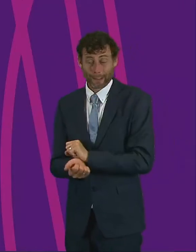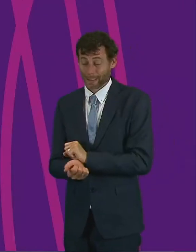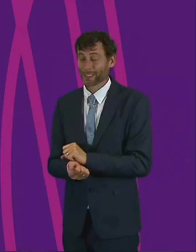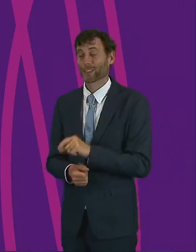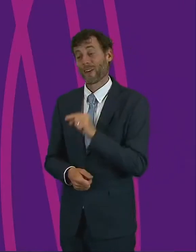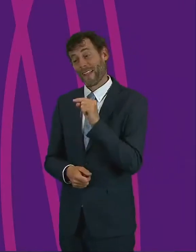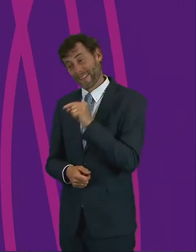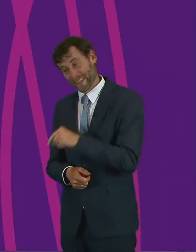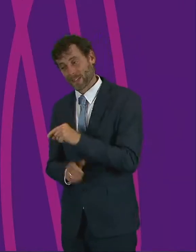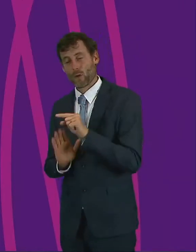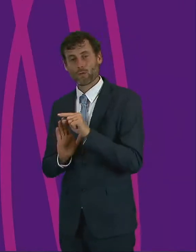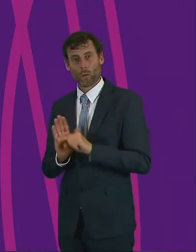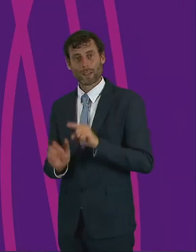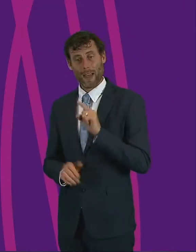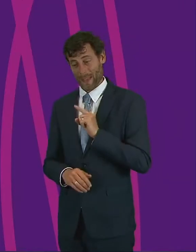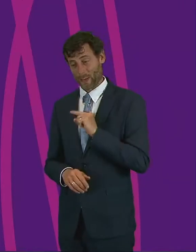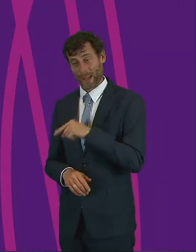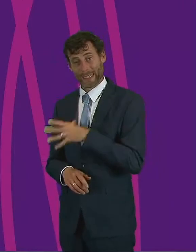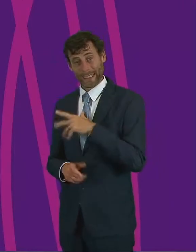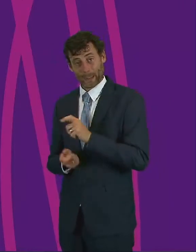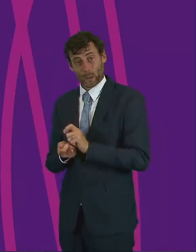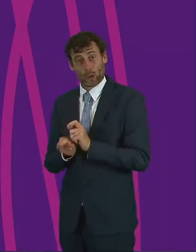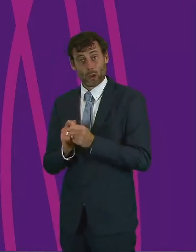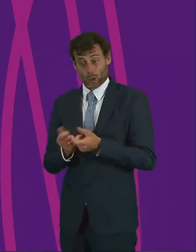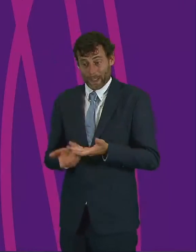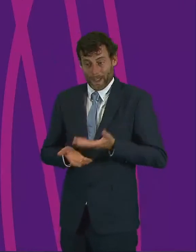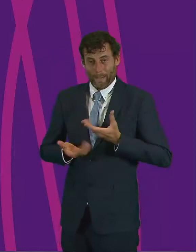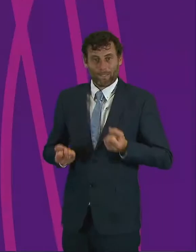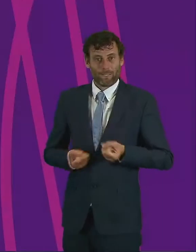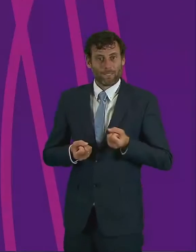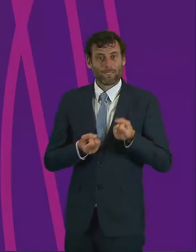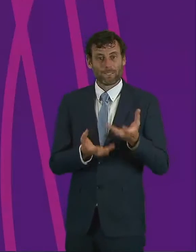why those rules need relaxed.